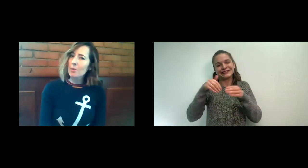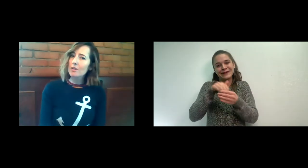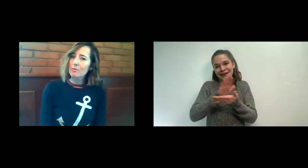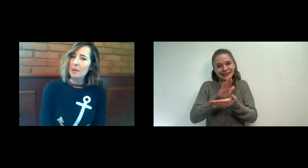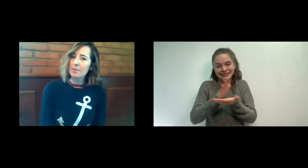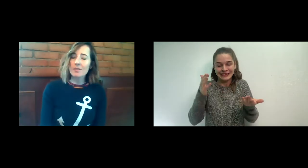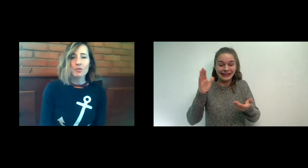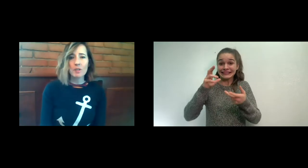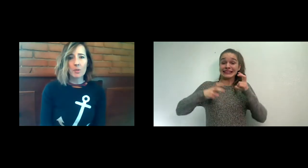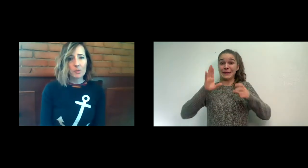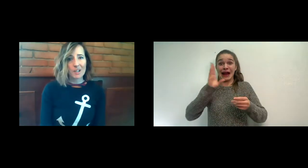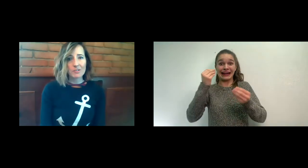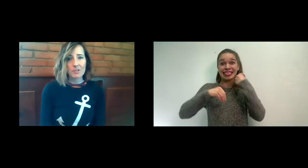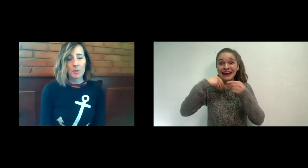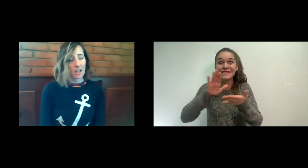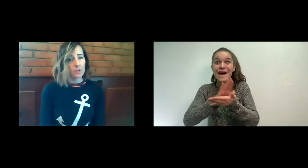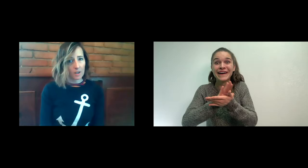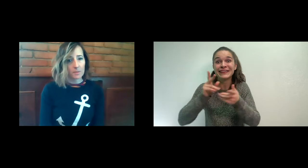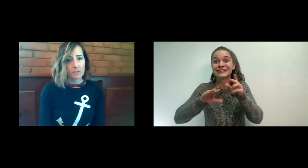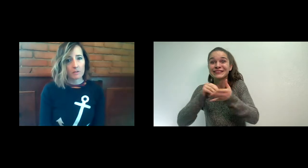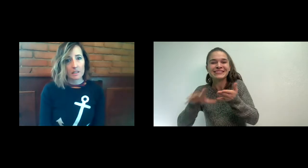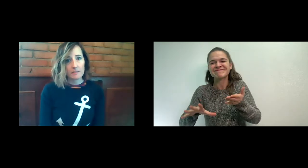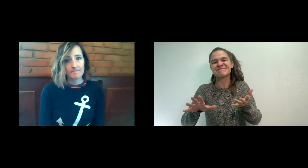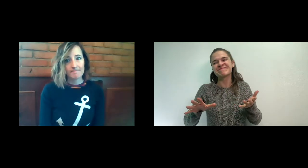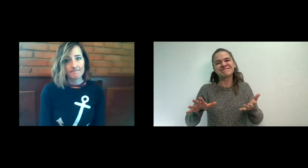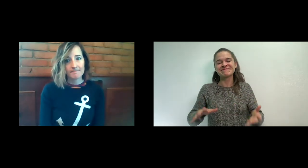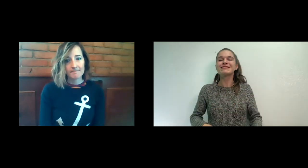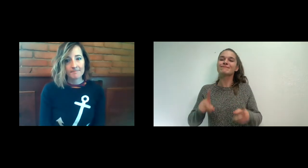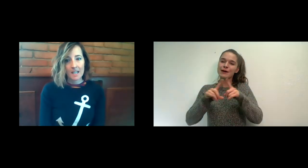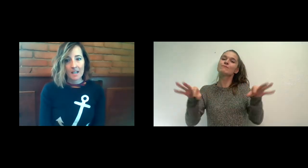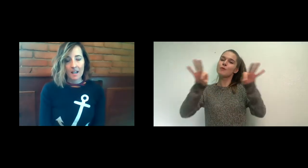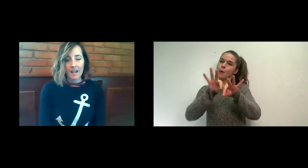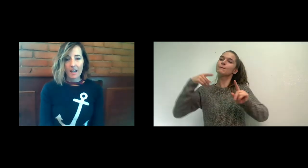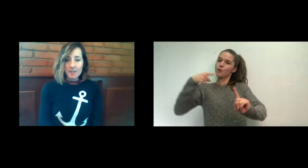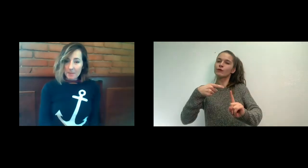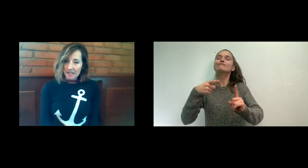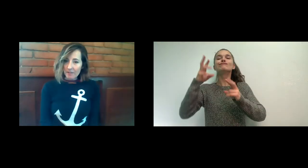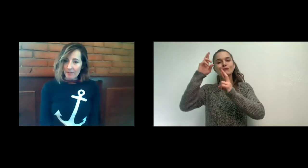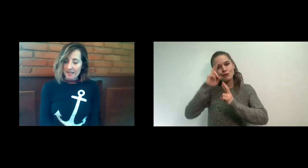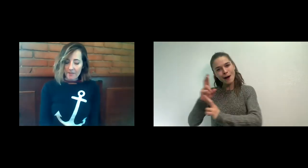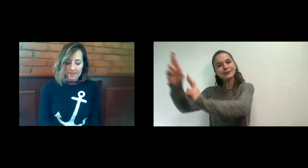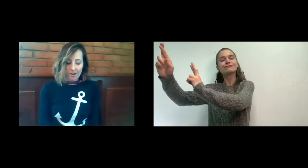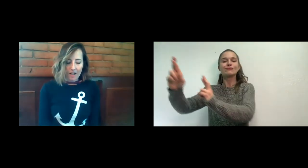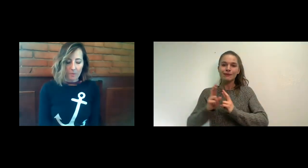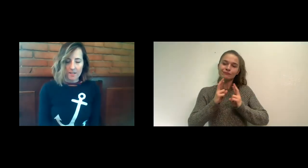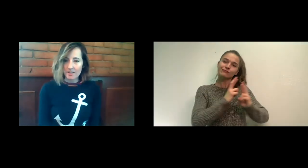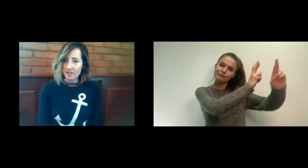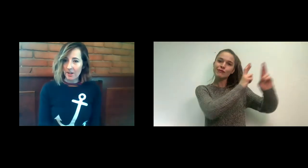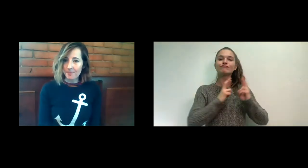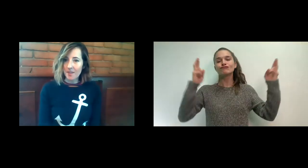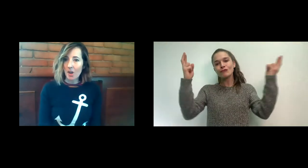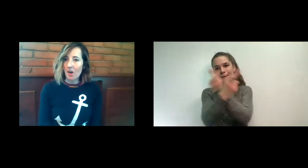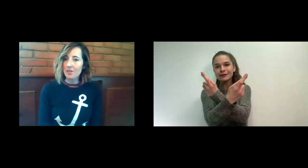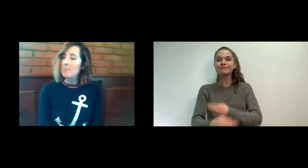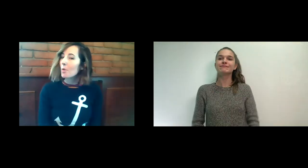also important to remember to treat those around you the way you want to be treated. And speaking of friends, I have a song I want to